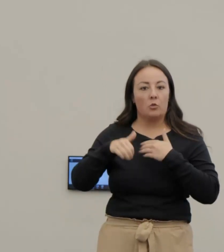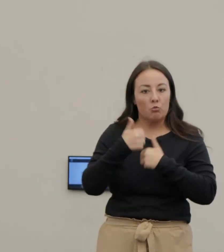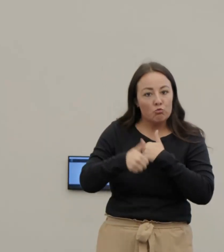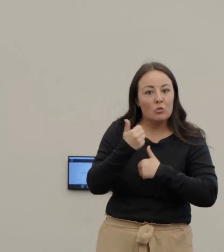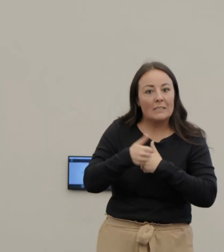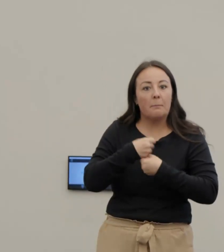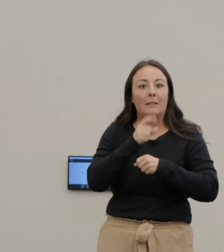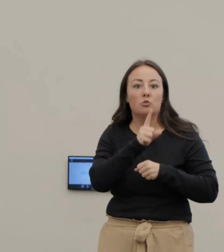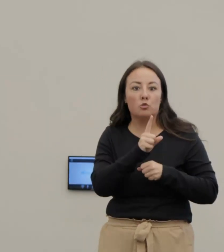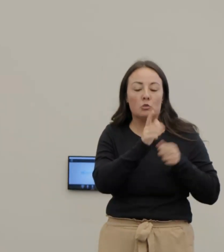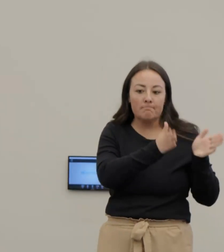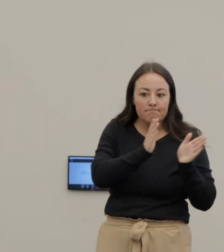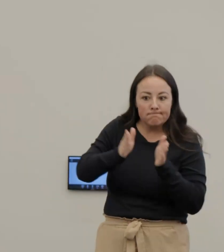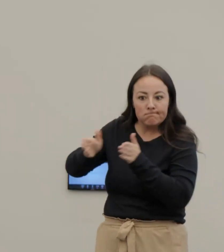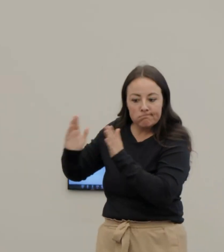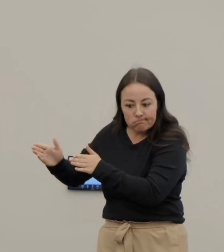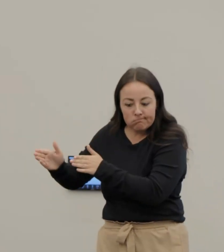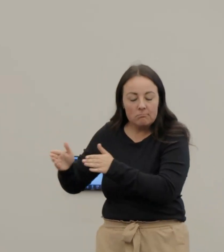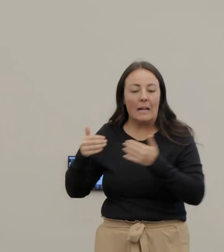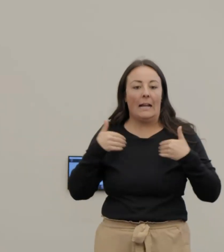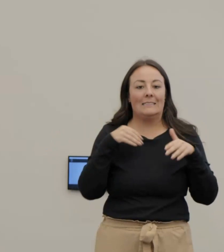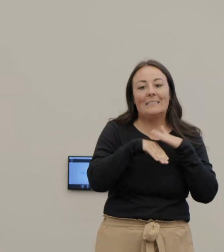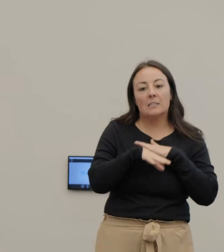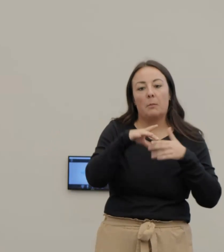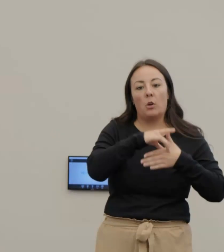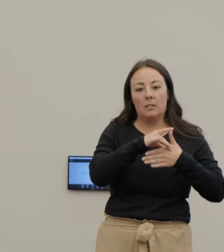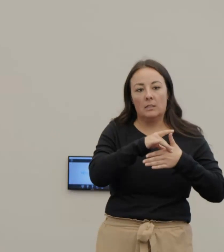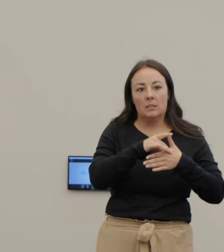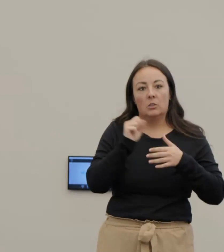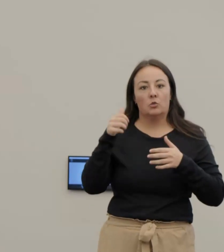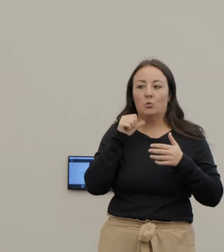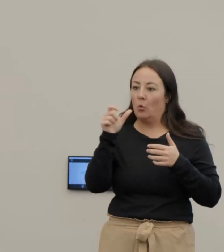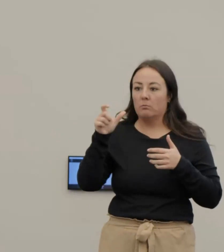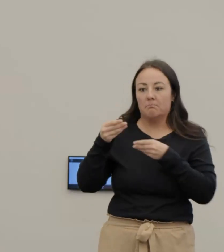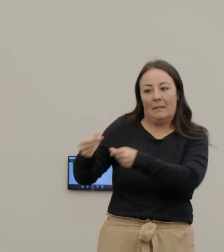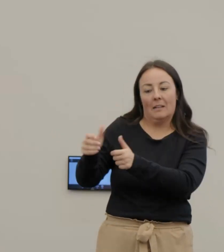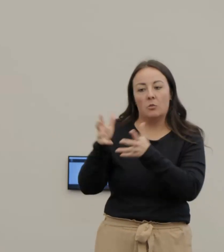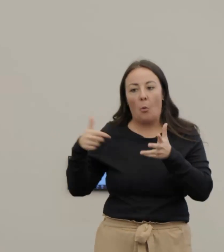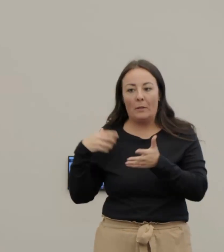accessible content. So we're not having to spend so much money going forward.